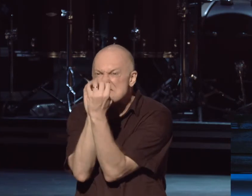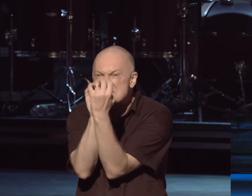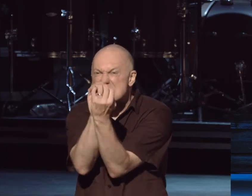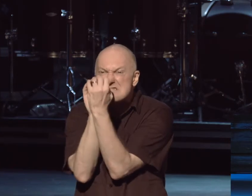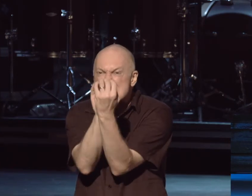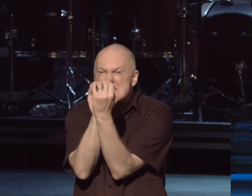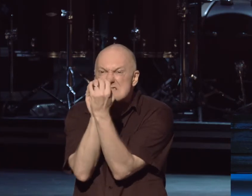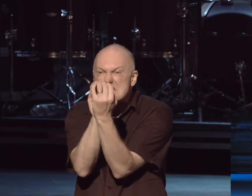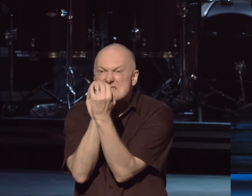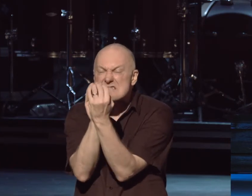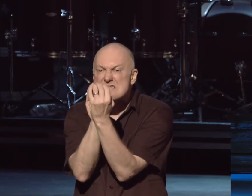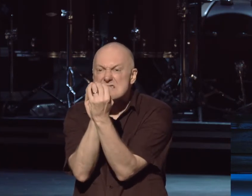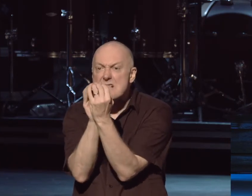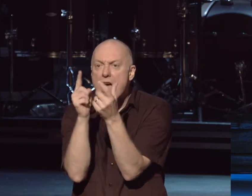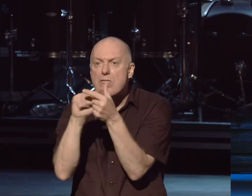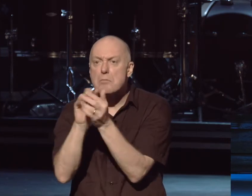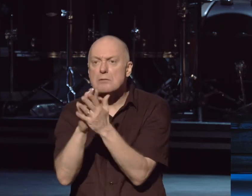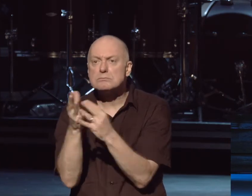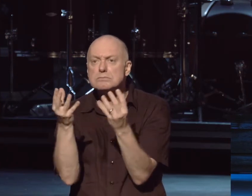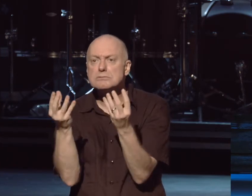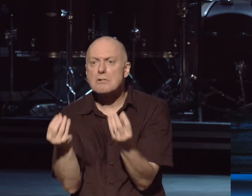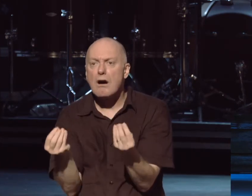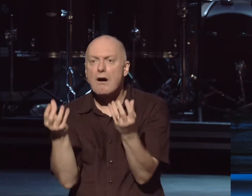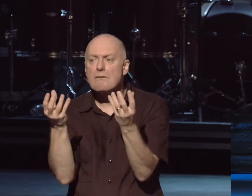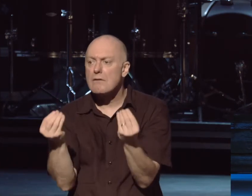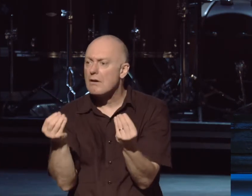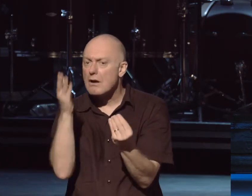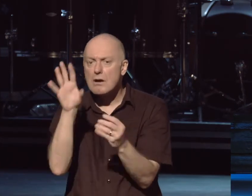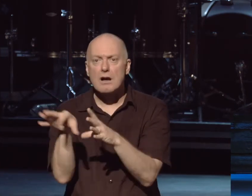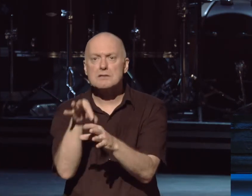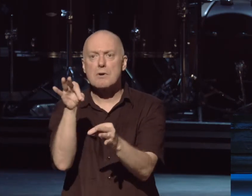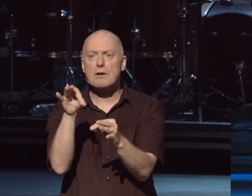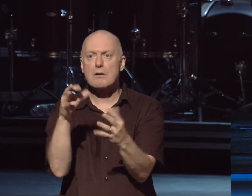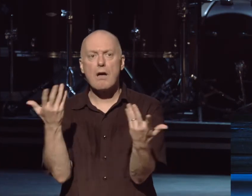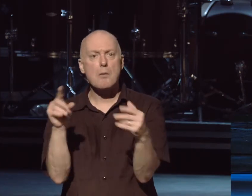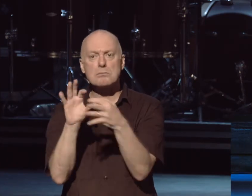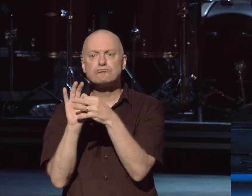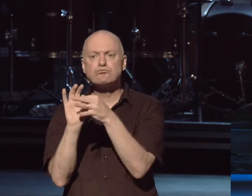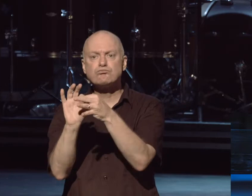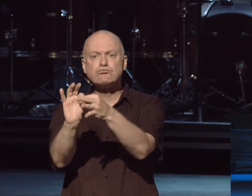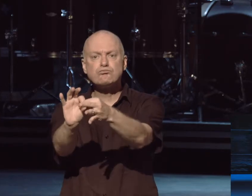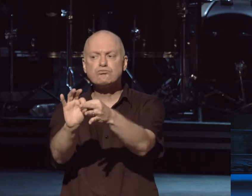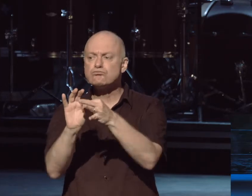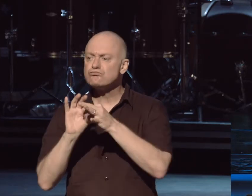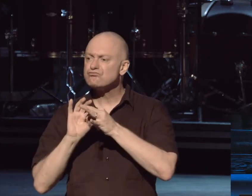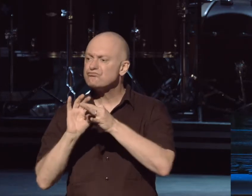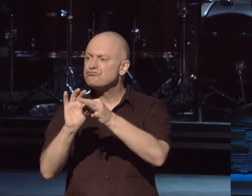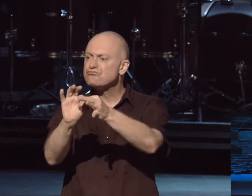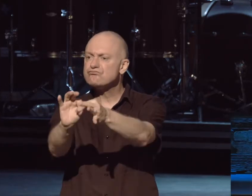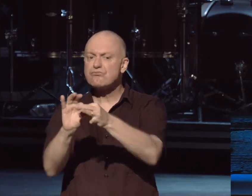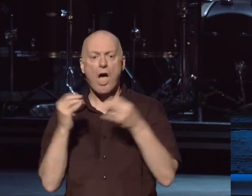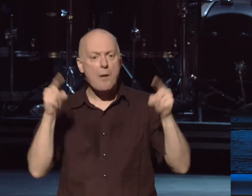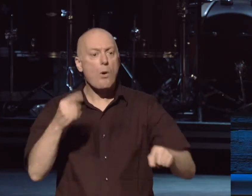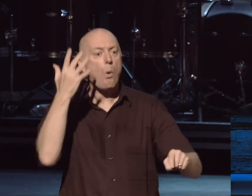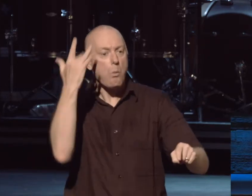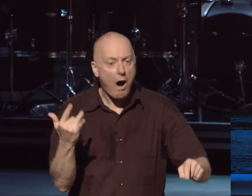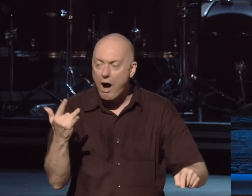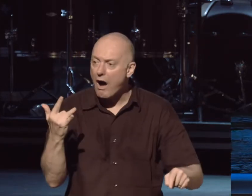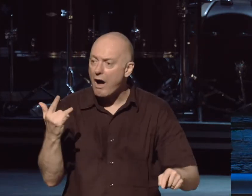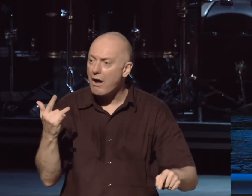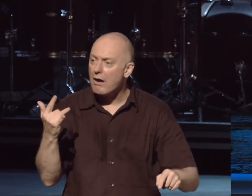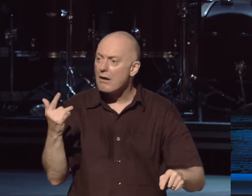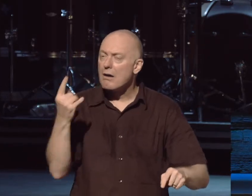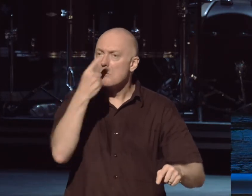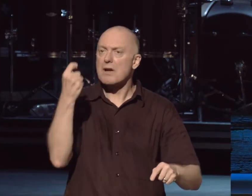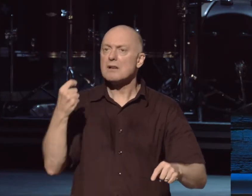where it softens and God works and God's spirit and the reconciliation begins to happen because I believe enough in the humility to